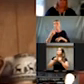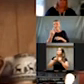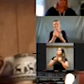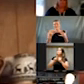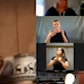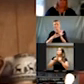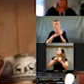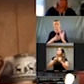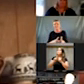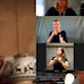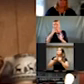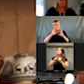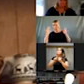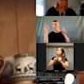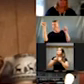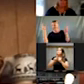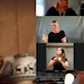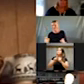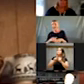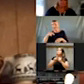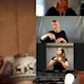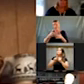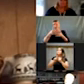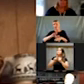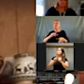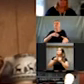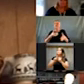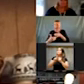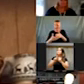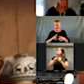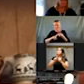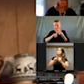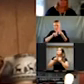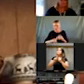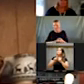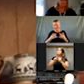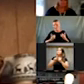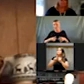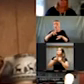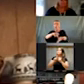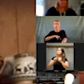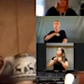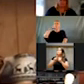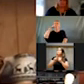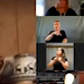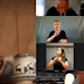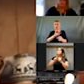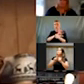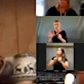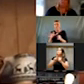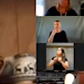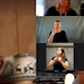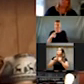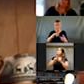people around the world and in Aotearoa managing the chronic illness long COVID. I'm telling you this for two